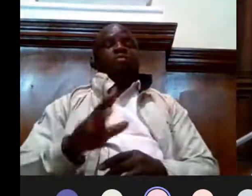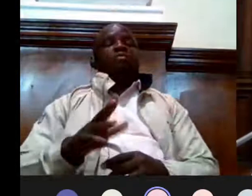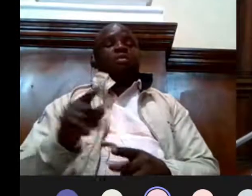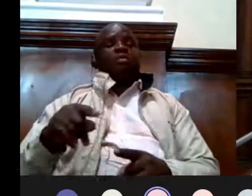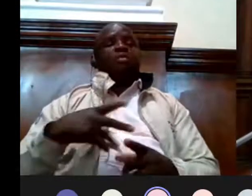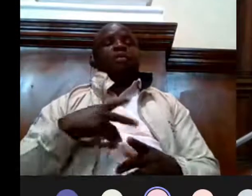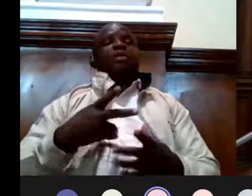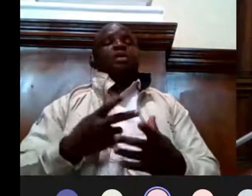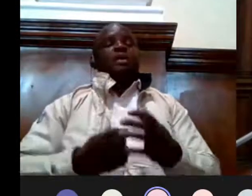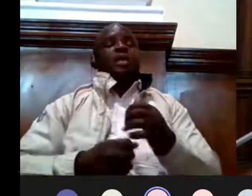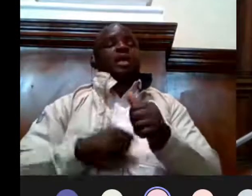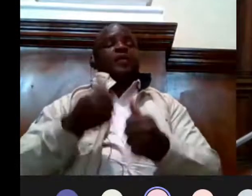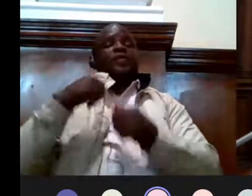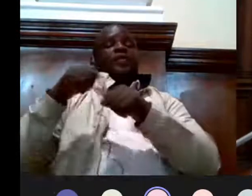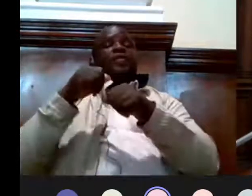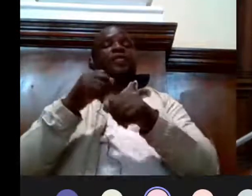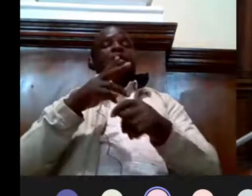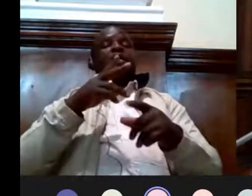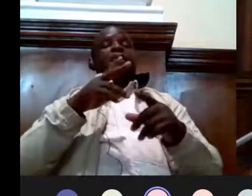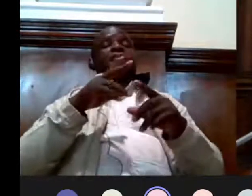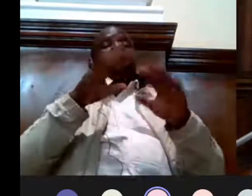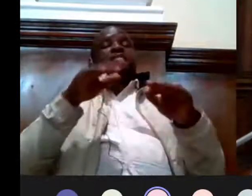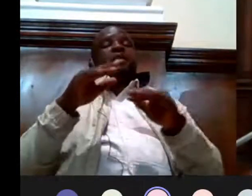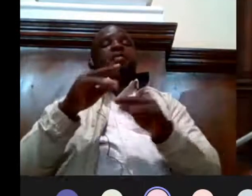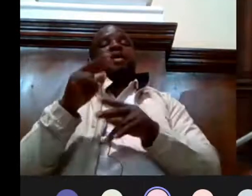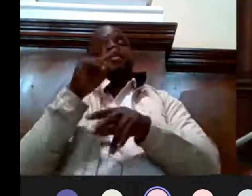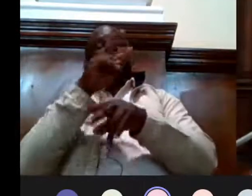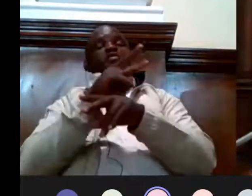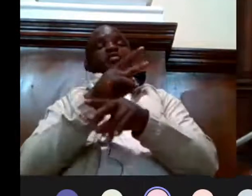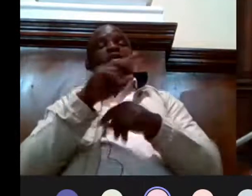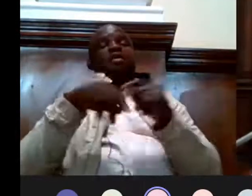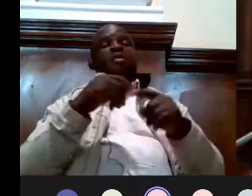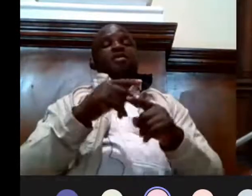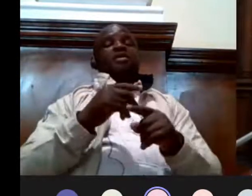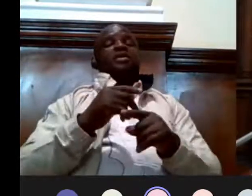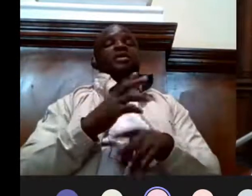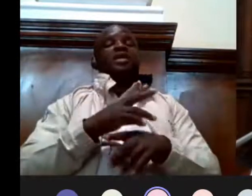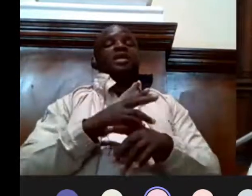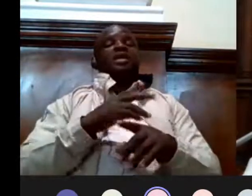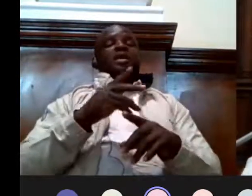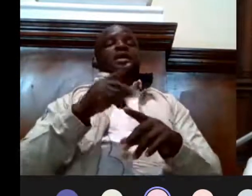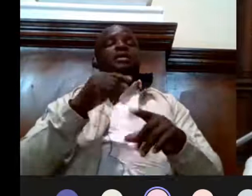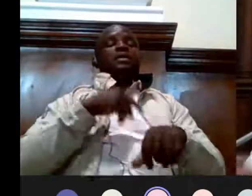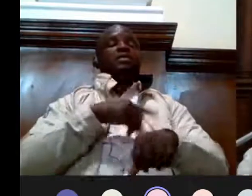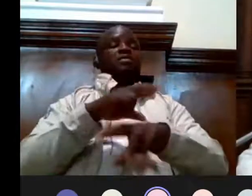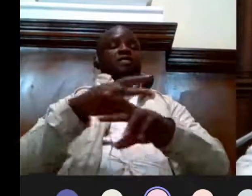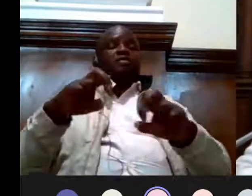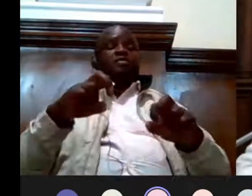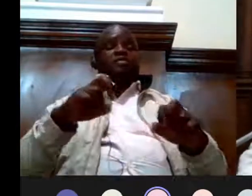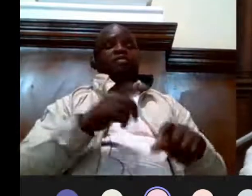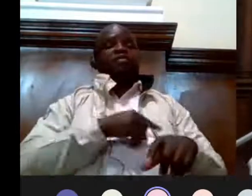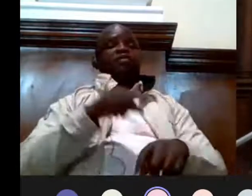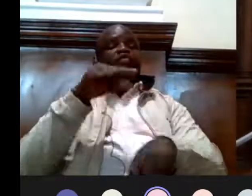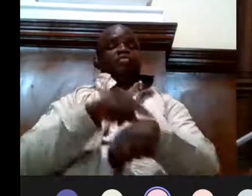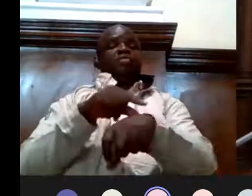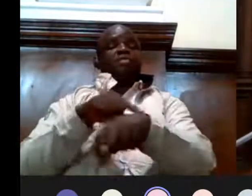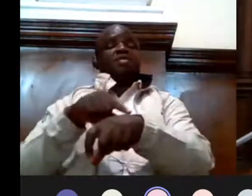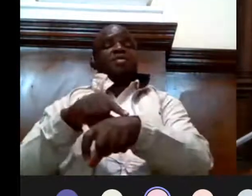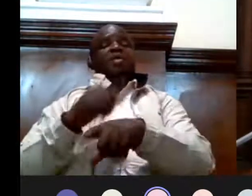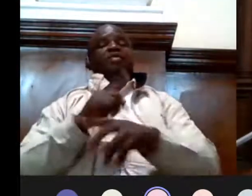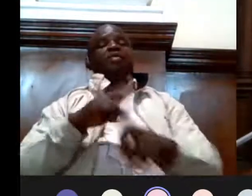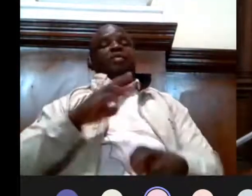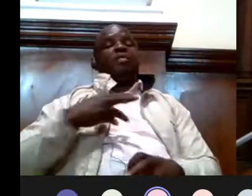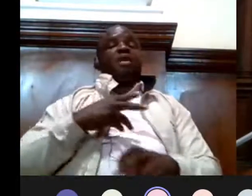on another equality, disgusting practices of medical inspection of Black women